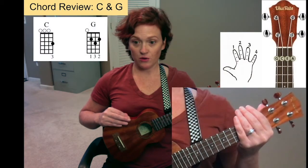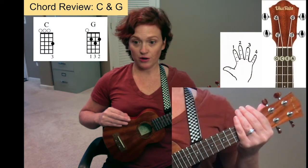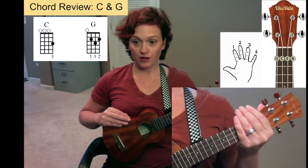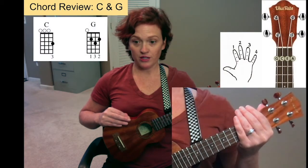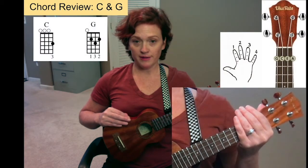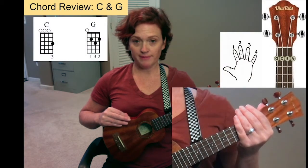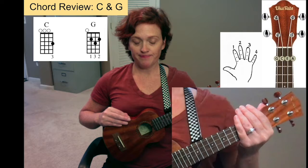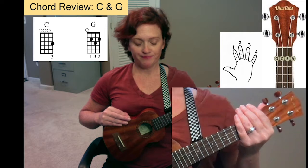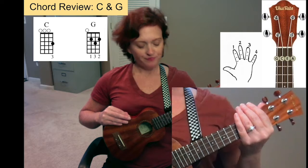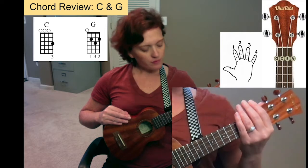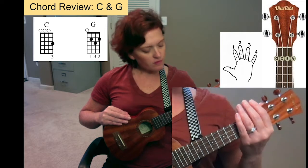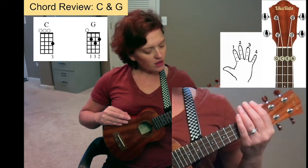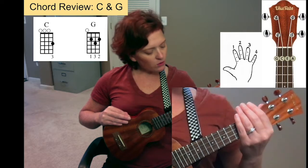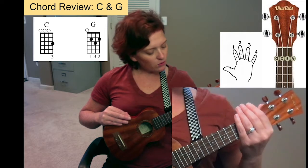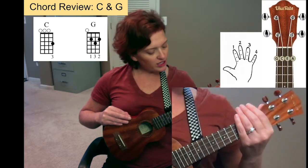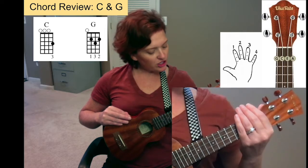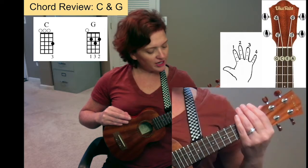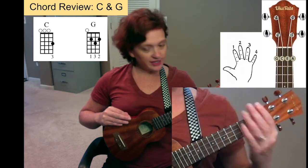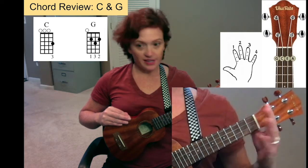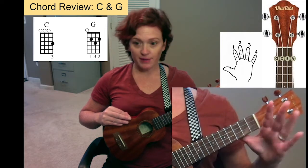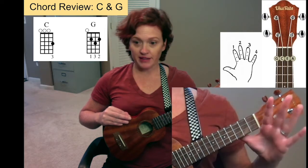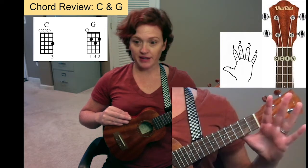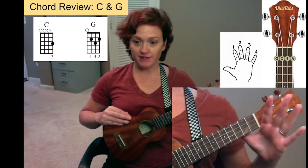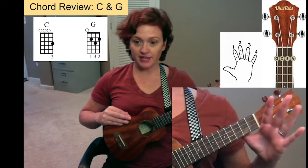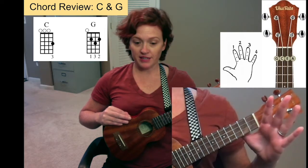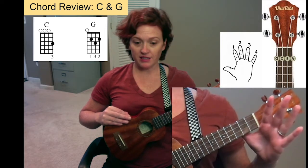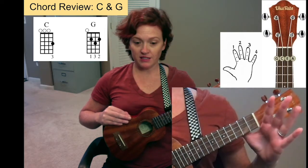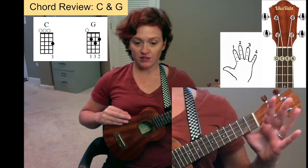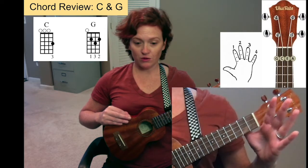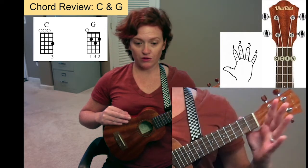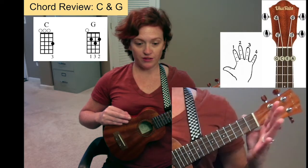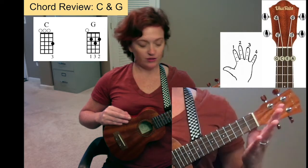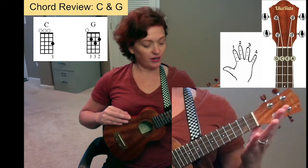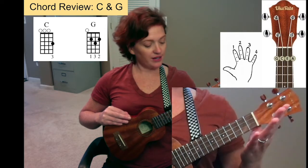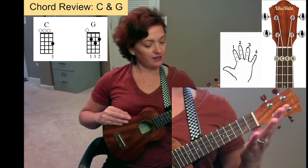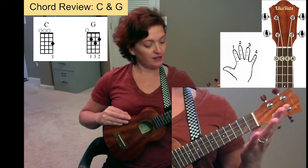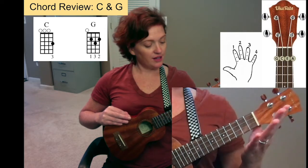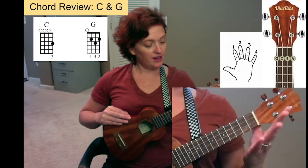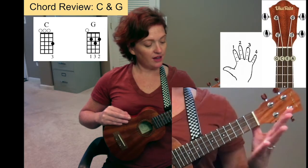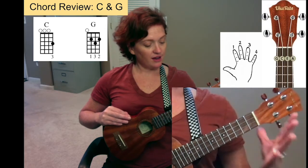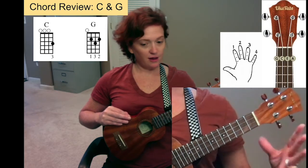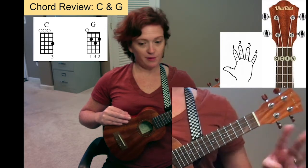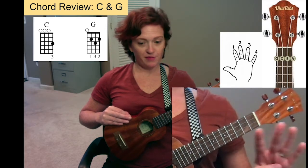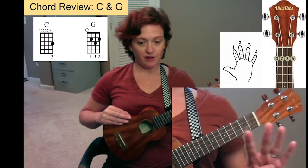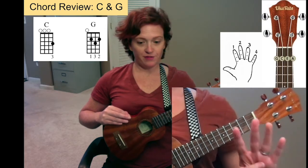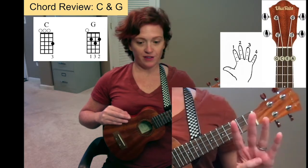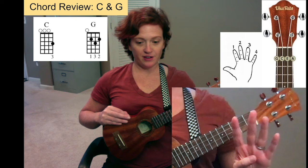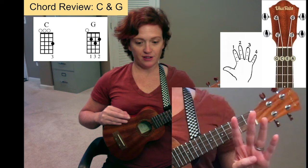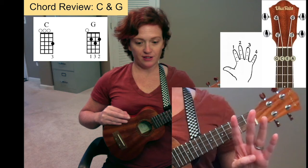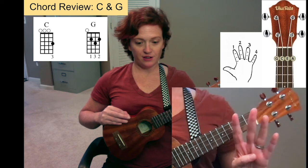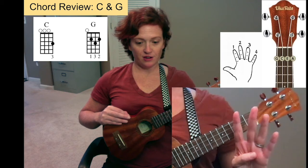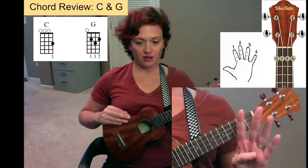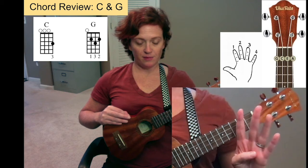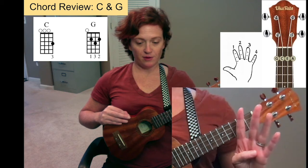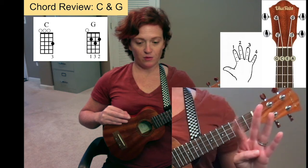chord, which I take my left hand to hold the strings. If my fingers are numbered